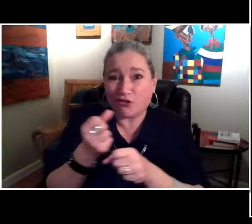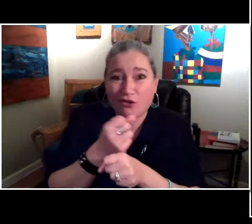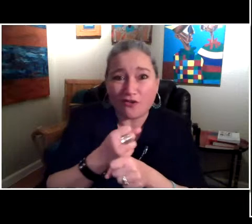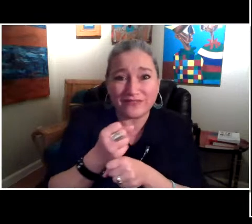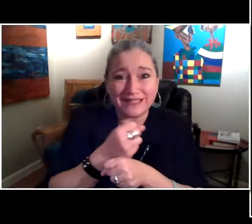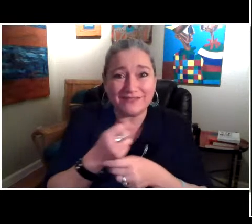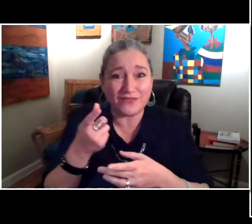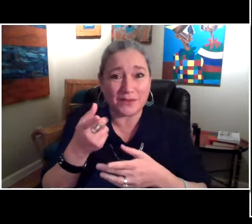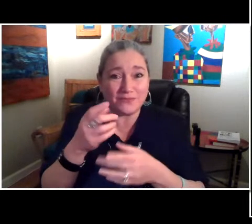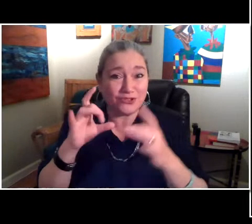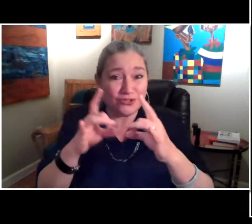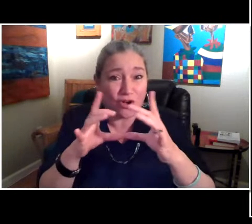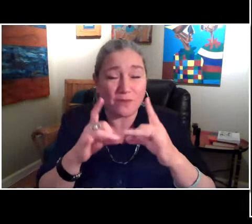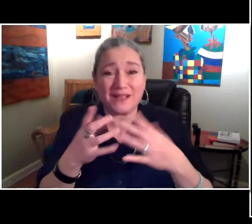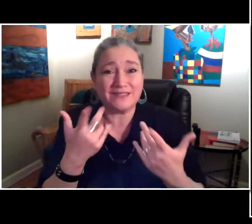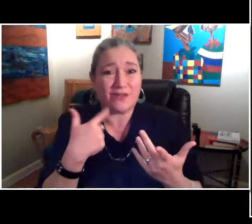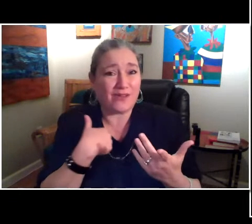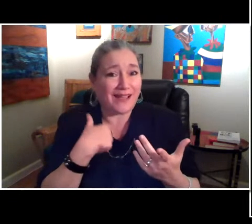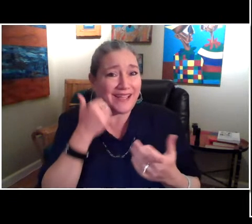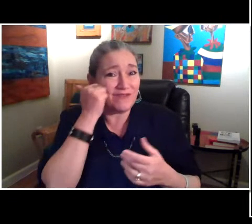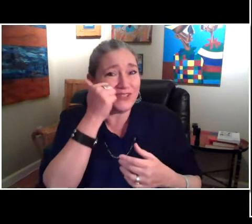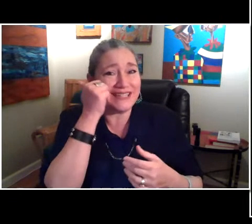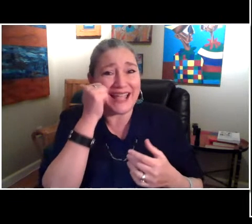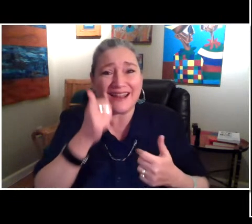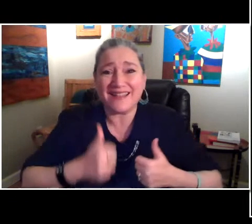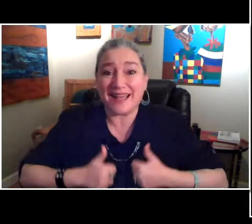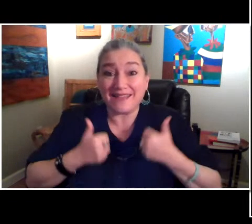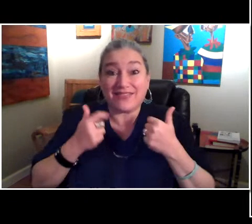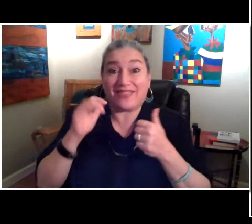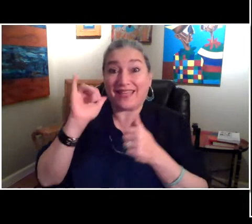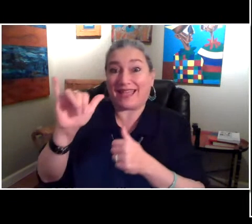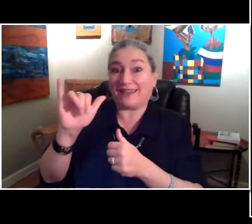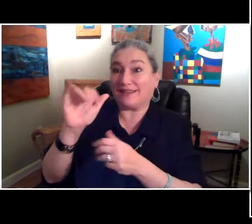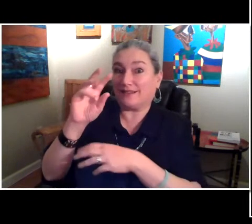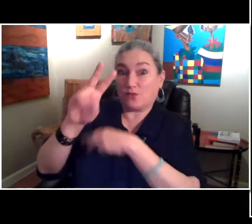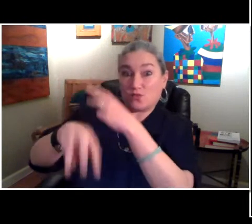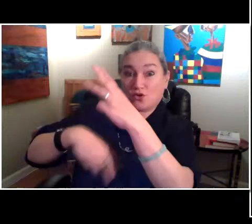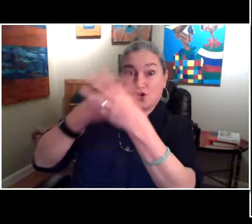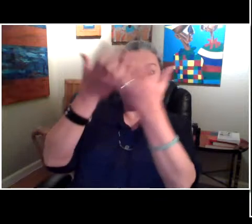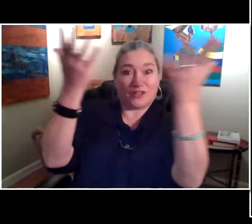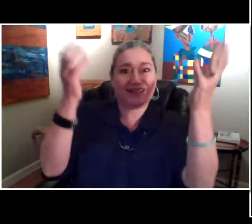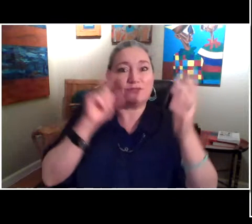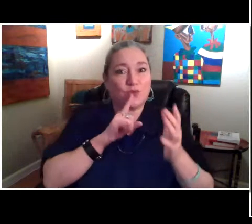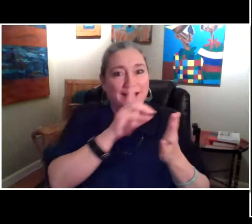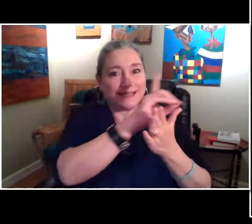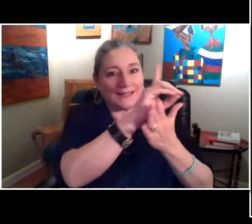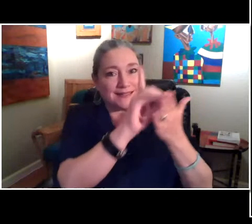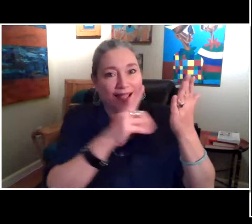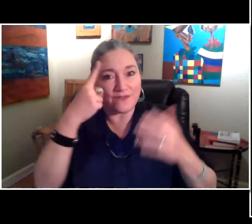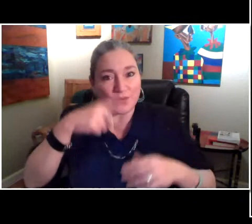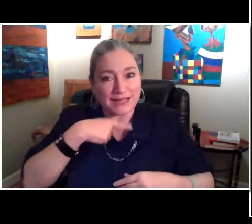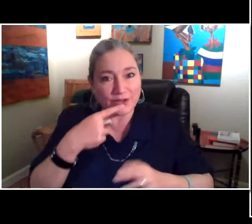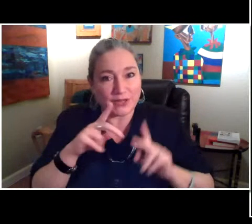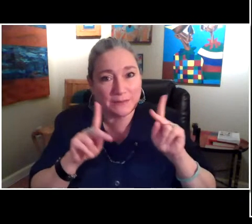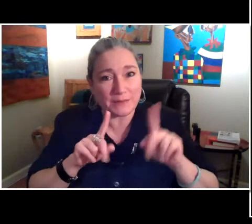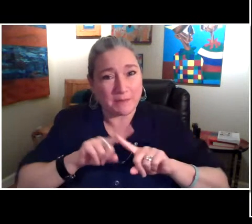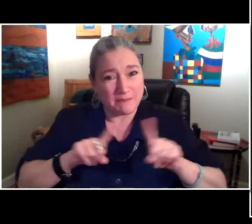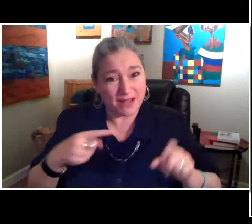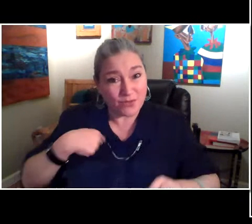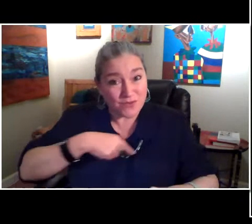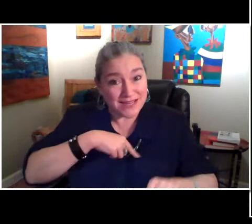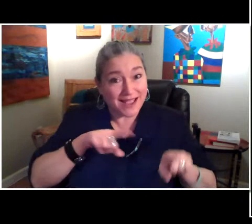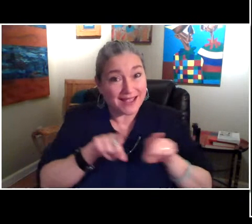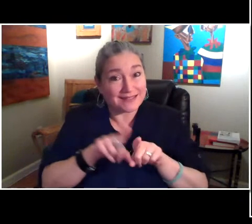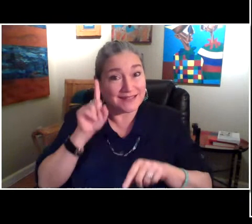to navigate systems. So for example, I know how to go in and order coffee from Starbucks because through everyday living,